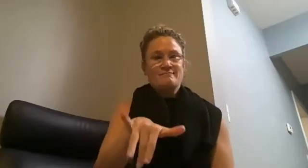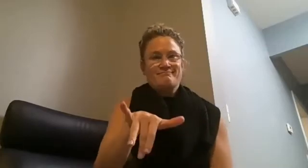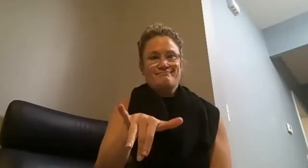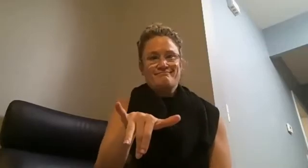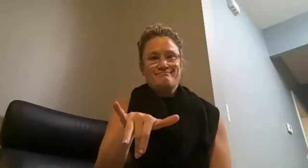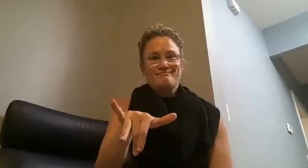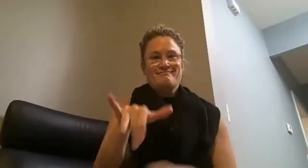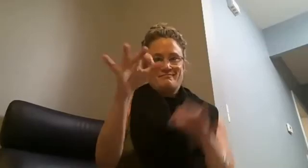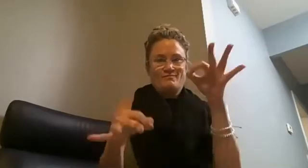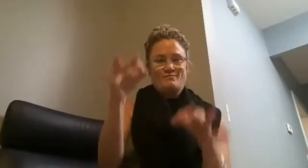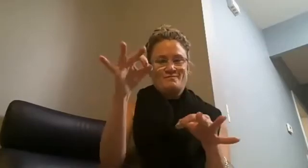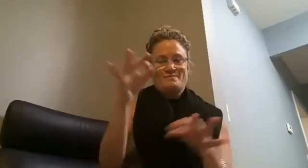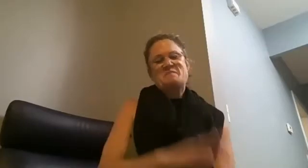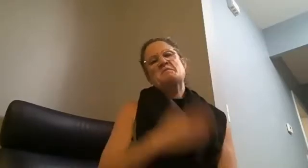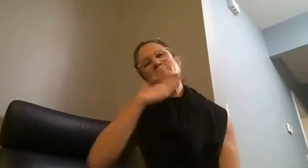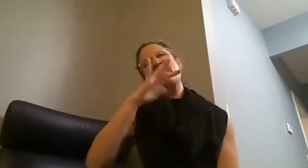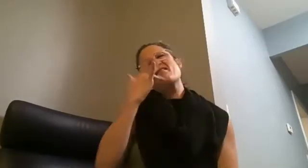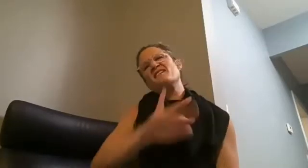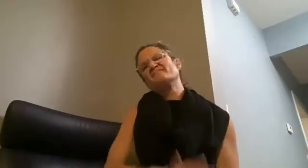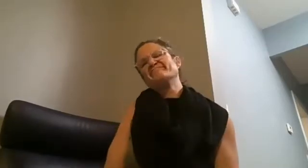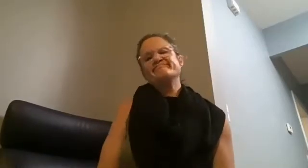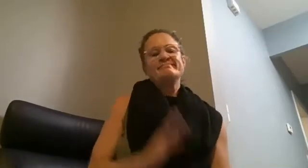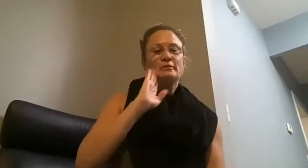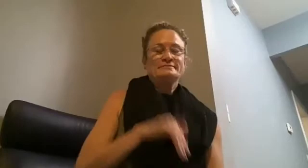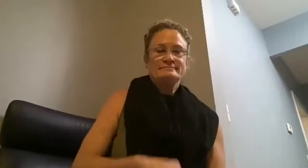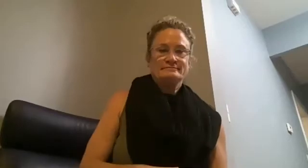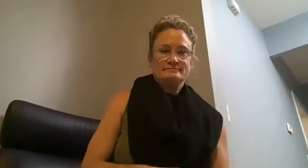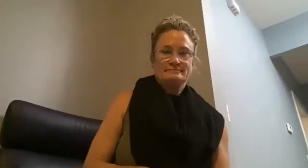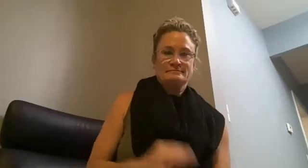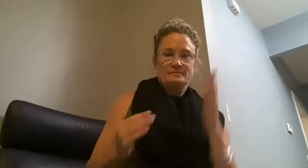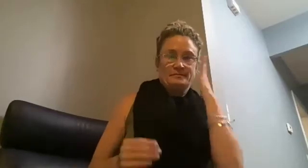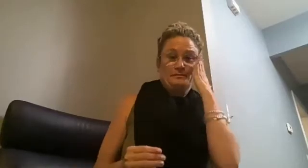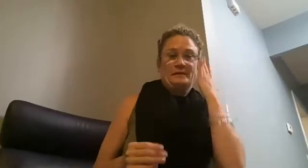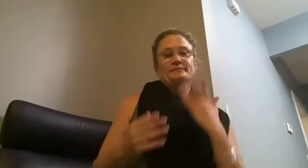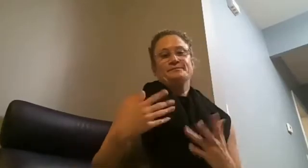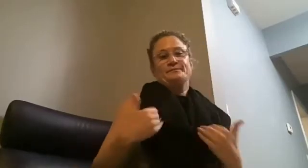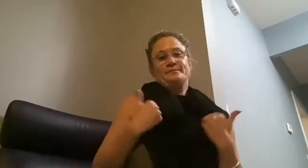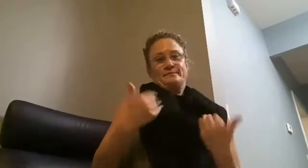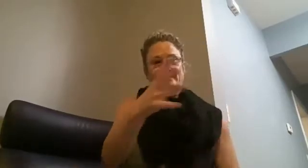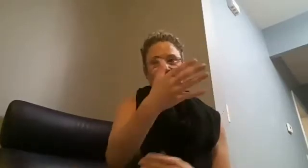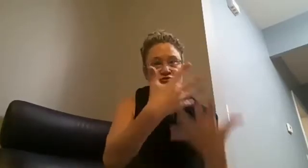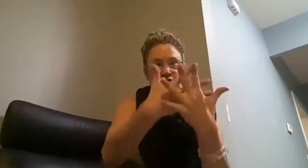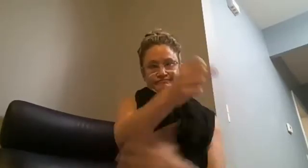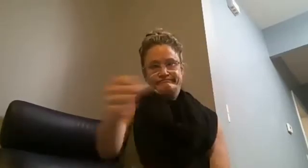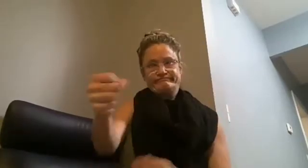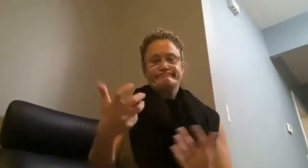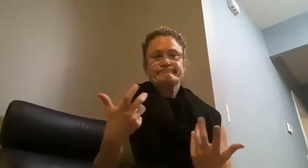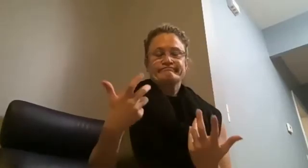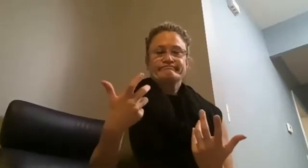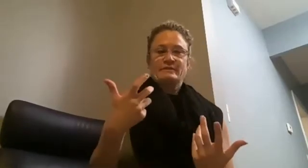and poor timing. And when I was in juvenile hall, there was sort of this thing, general rule of thumb, as we called it,